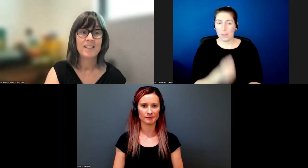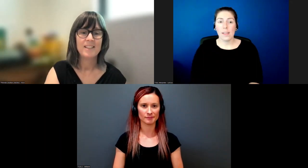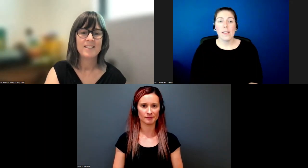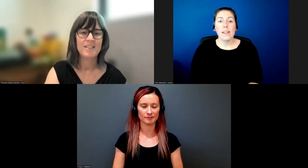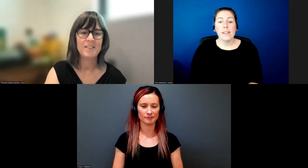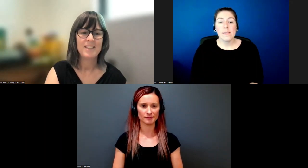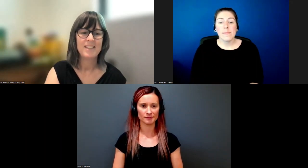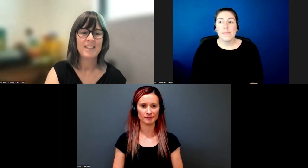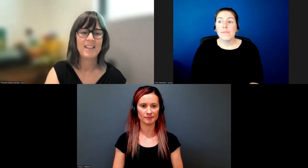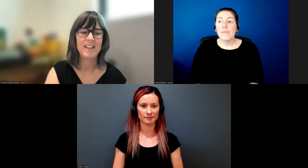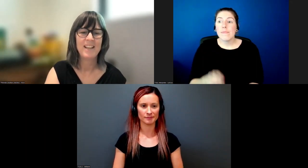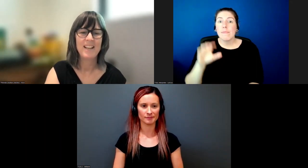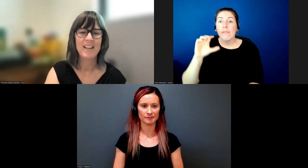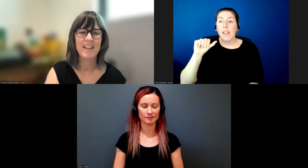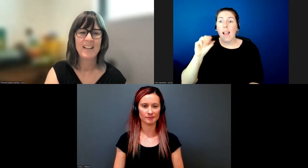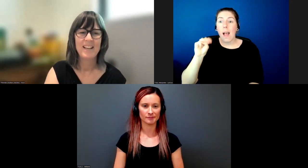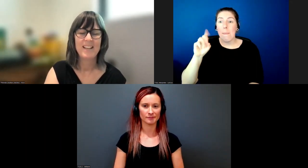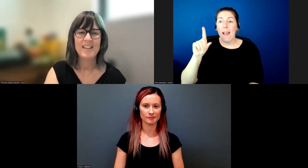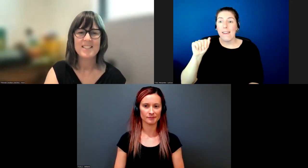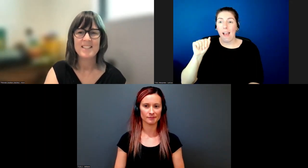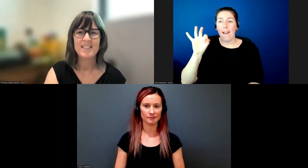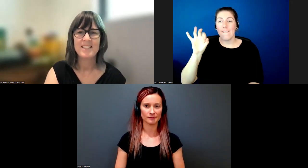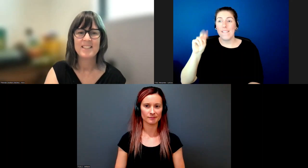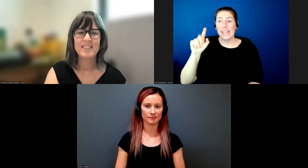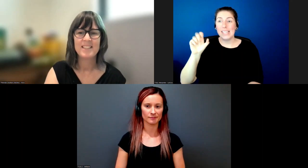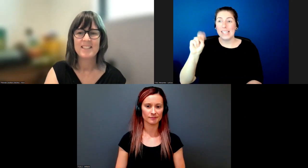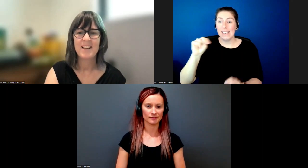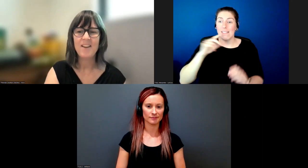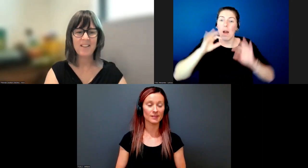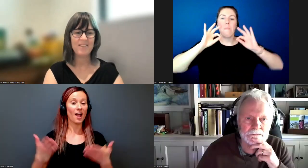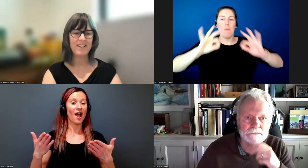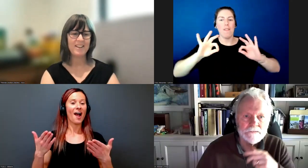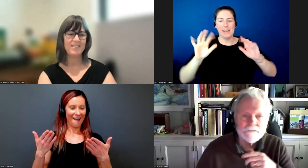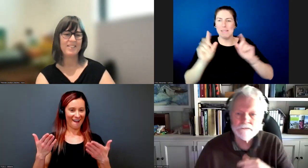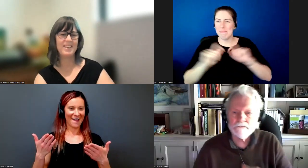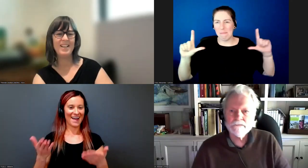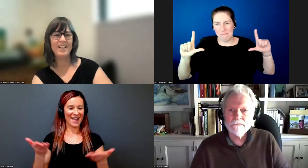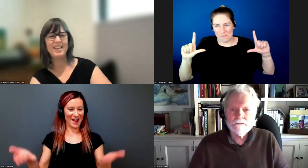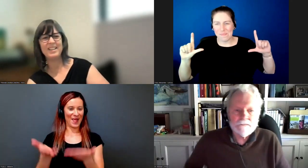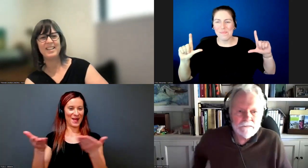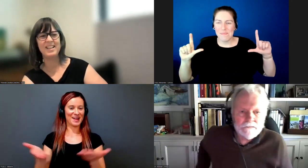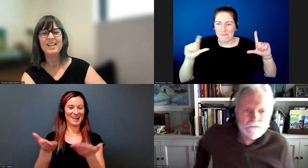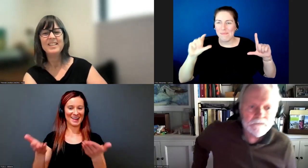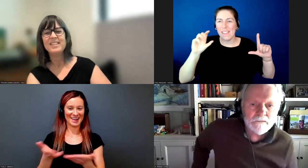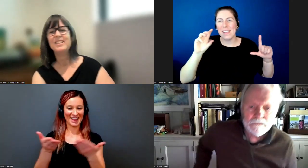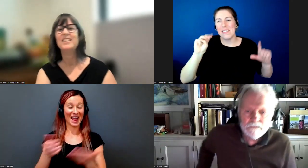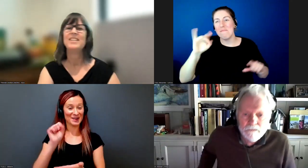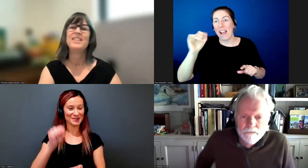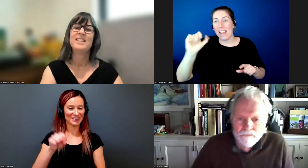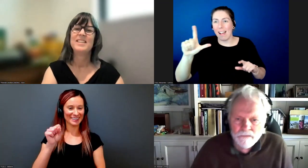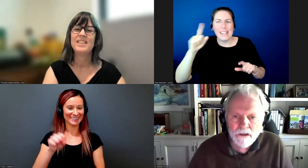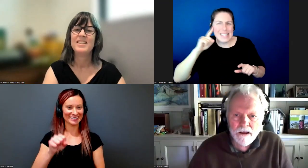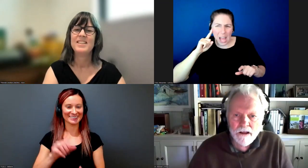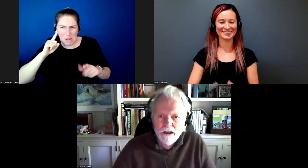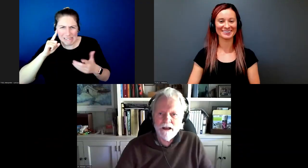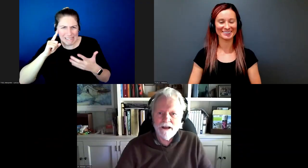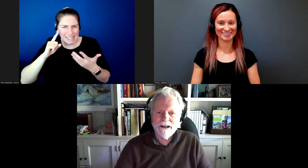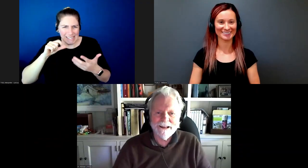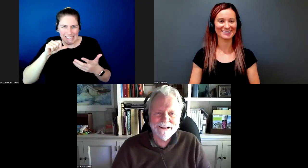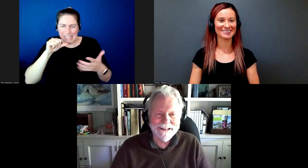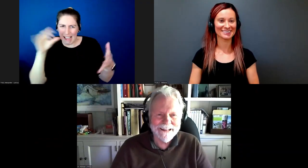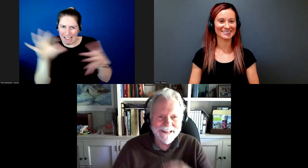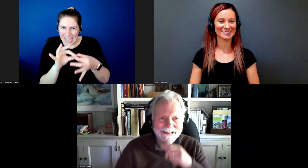Brenda, this is Amanda Fenton just jumping in. Oh, there we go. I think oh, there we go. Yeah, Michael's audio just was taking a while to